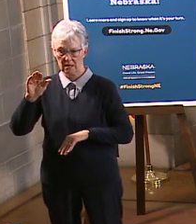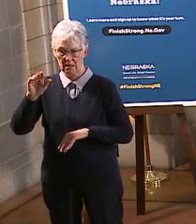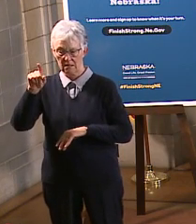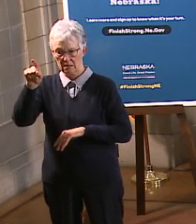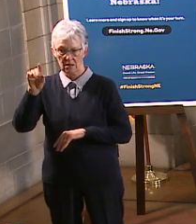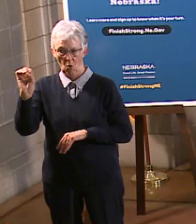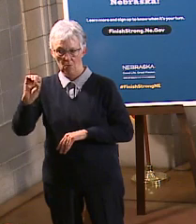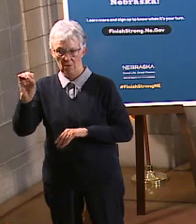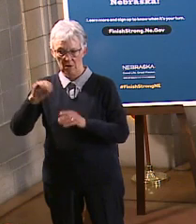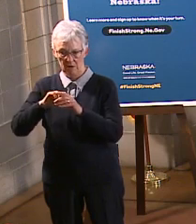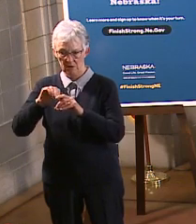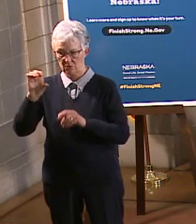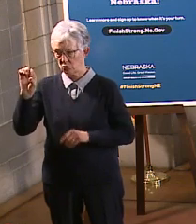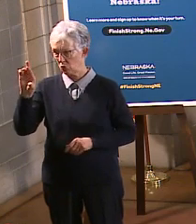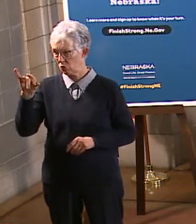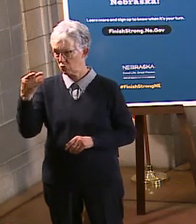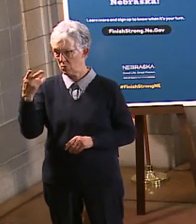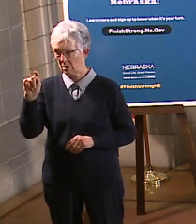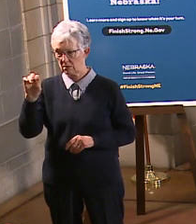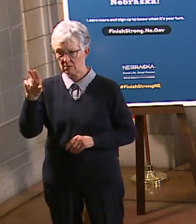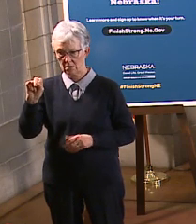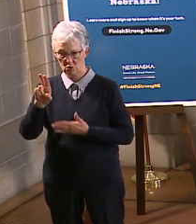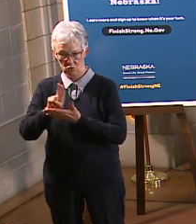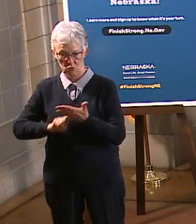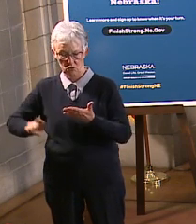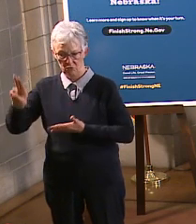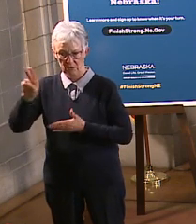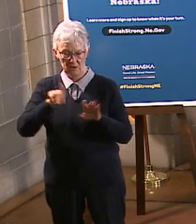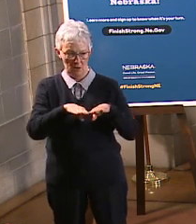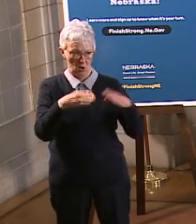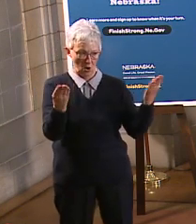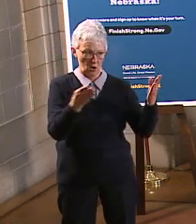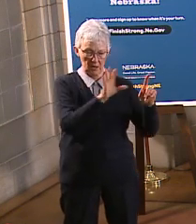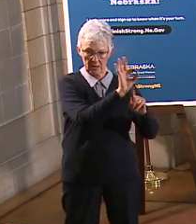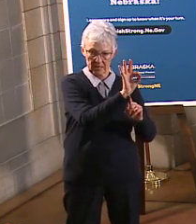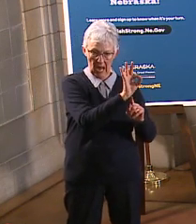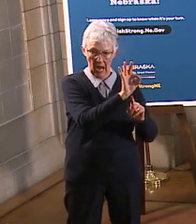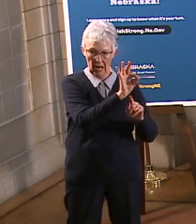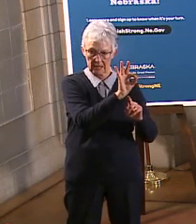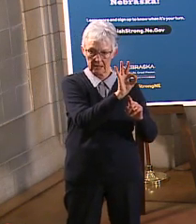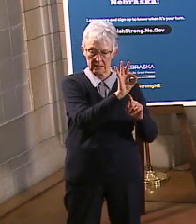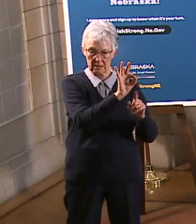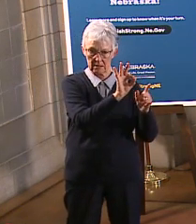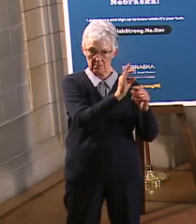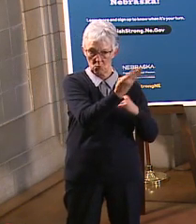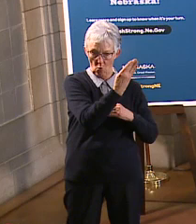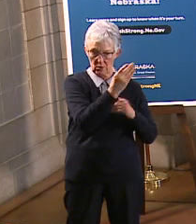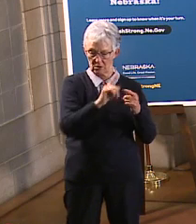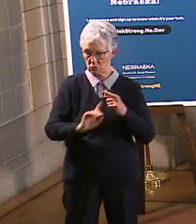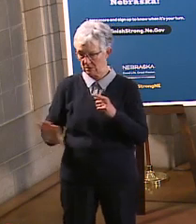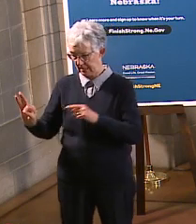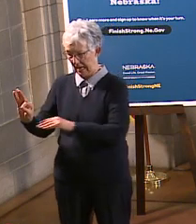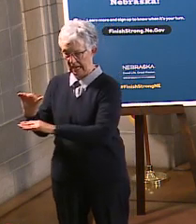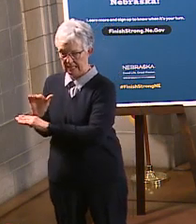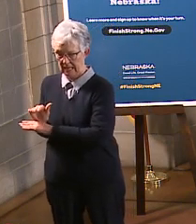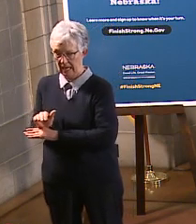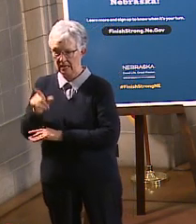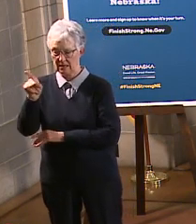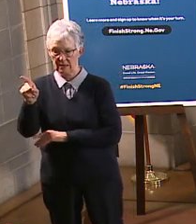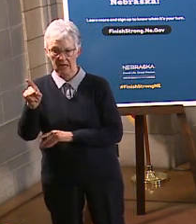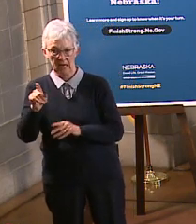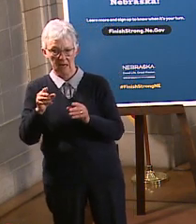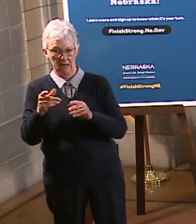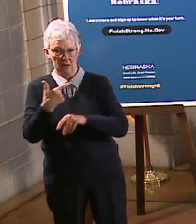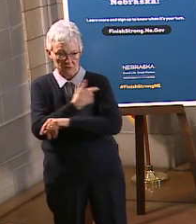It was open for 9 a.m. to 12, or 9 a.m. to 12, or to 9 p.m., and they processed nearly